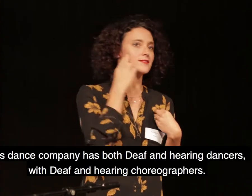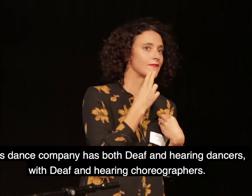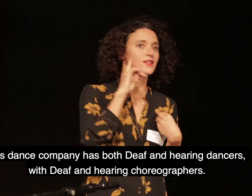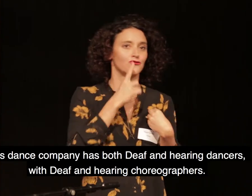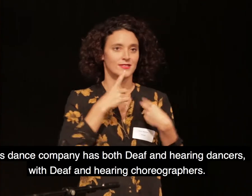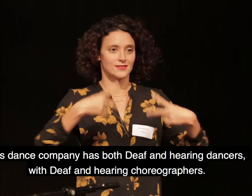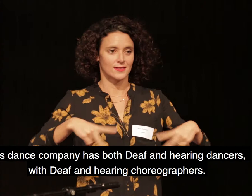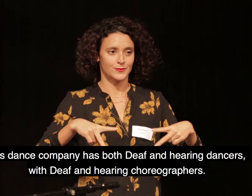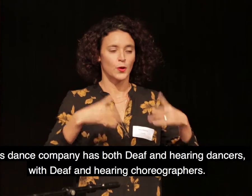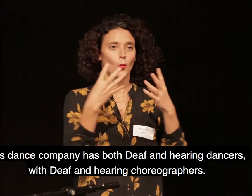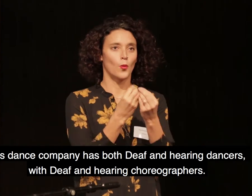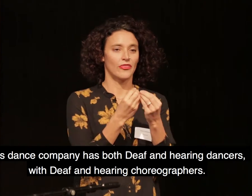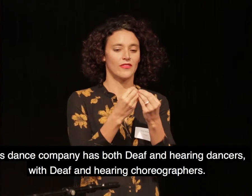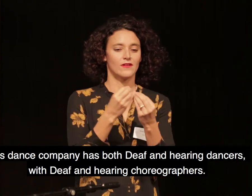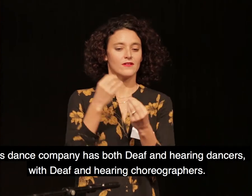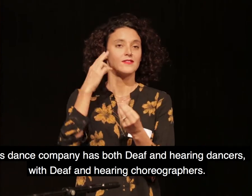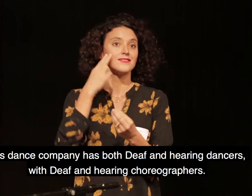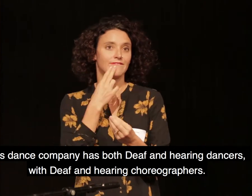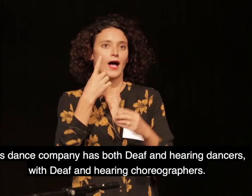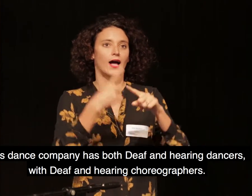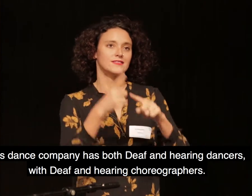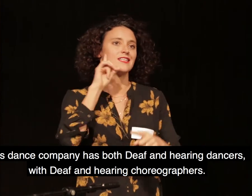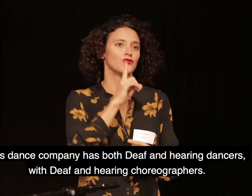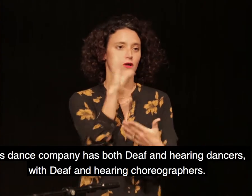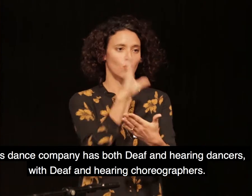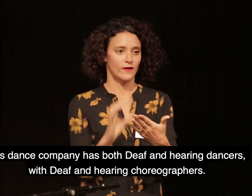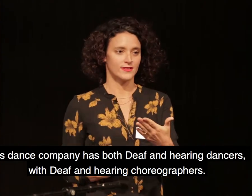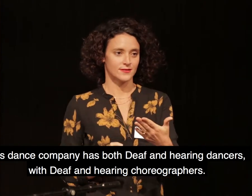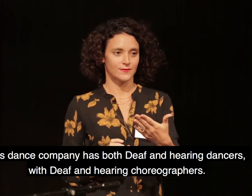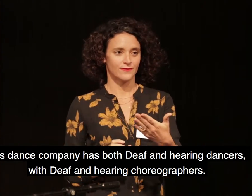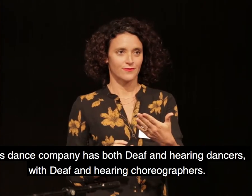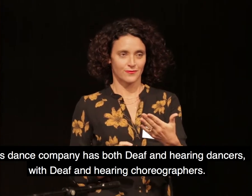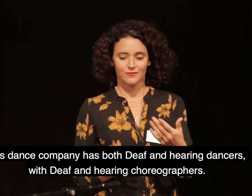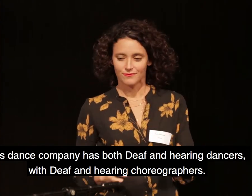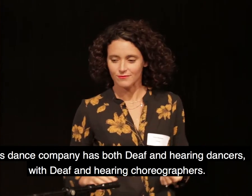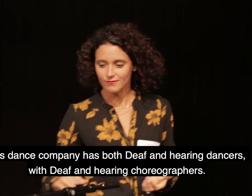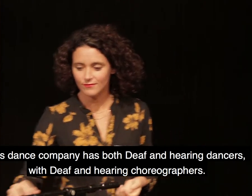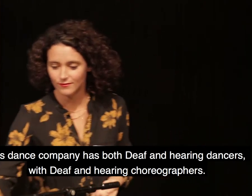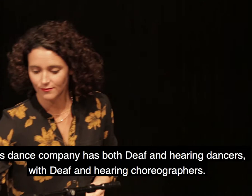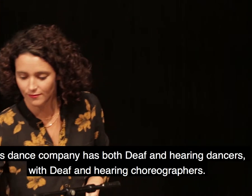This dance company has both deaf and hearing dancers with deaf and hearing choreographers.